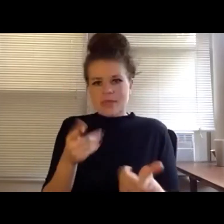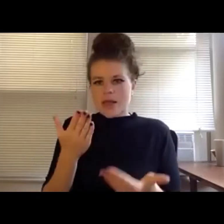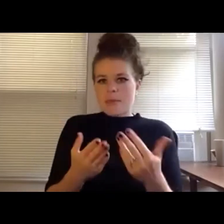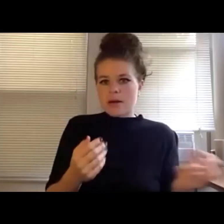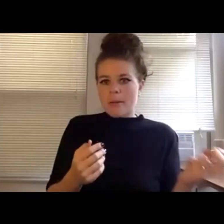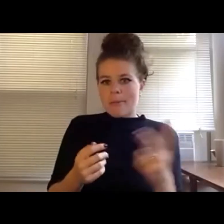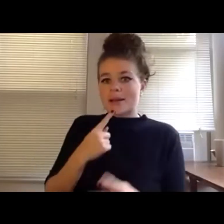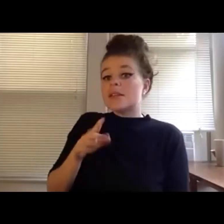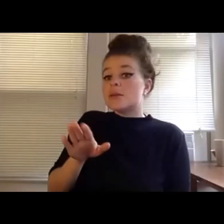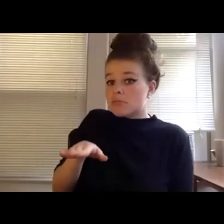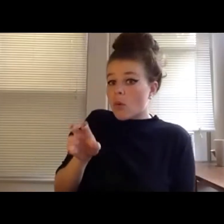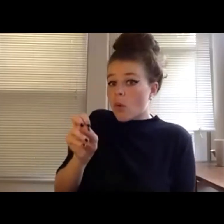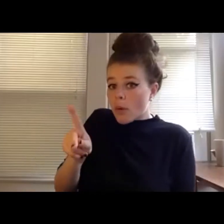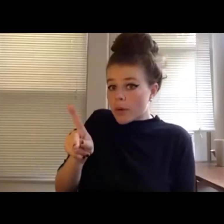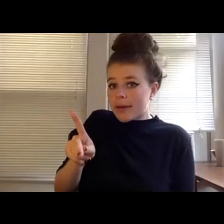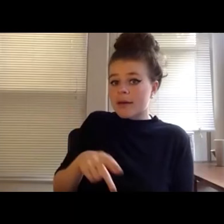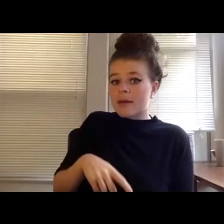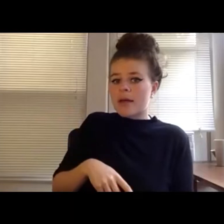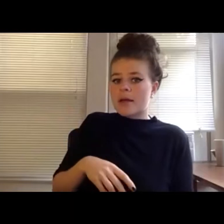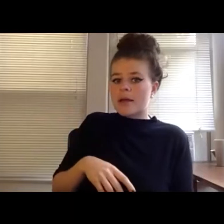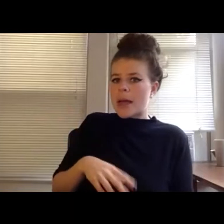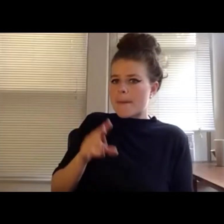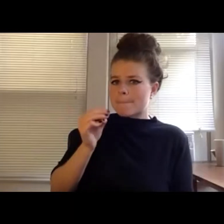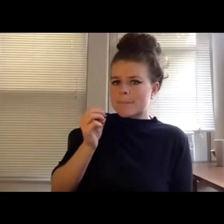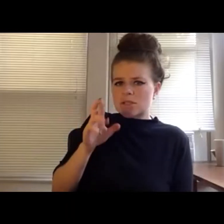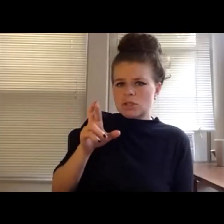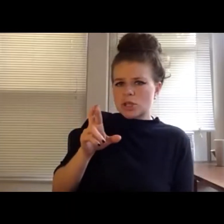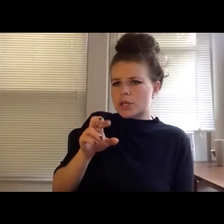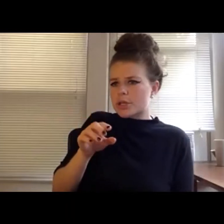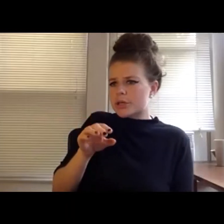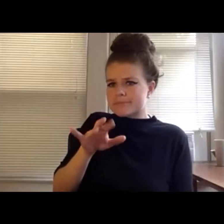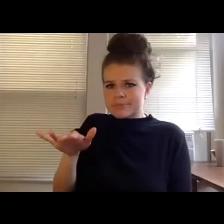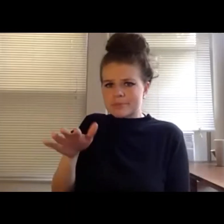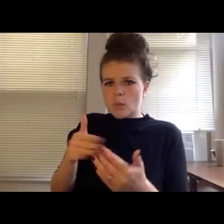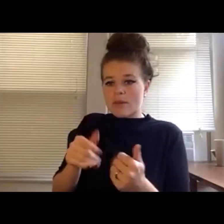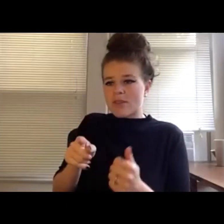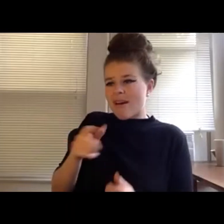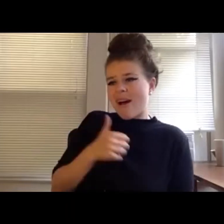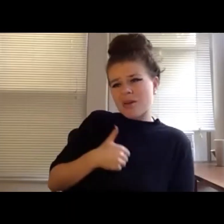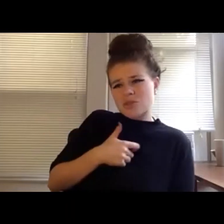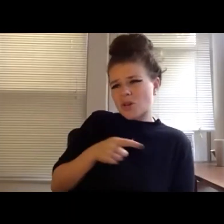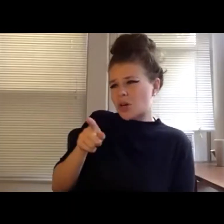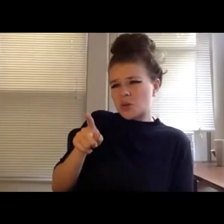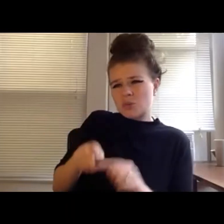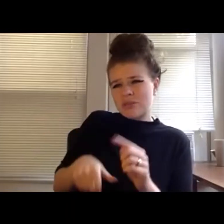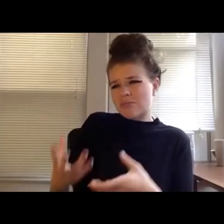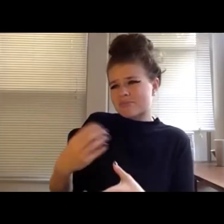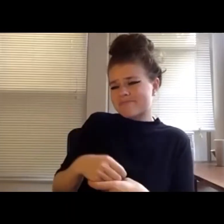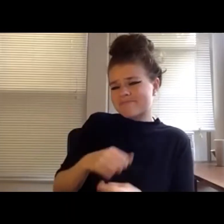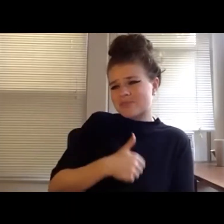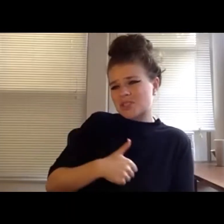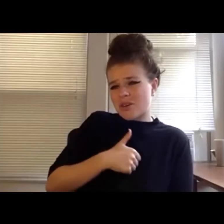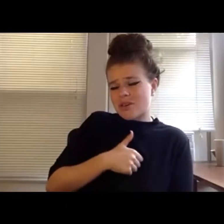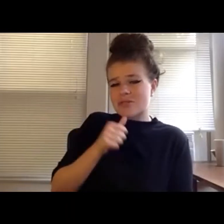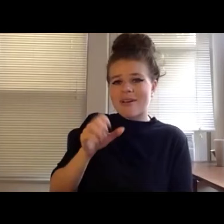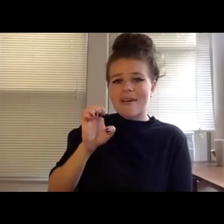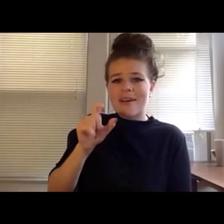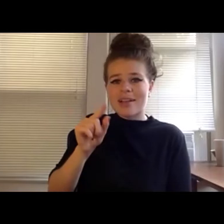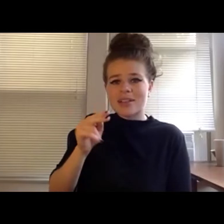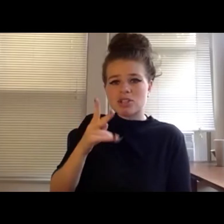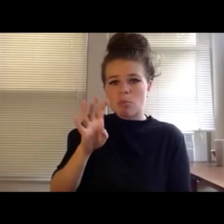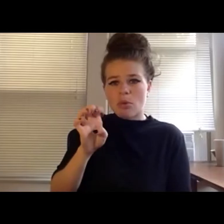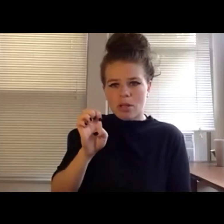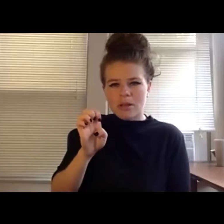to you and say, Mr. or Mrs. So-and-so, I'm sorry that you are actually not eligible to participate. But in